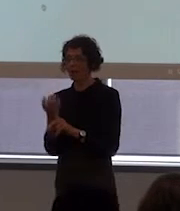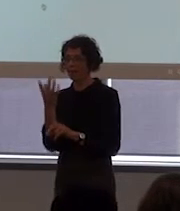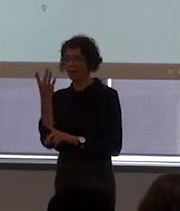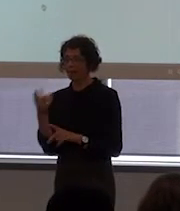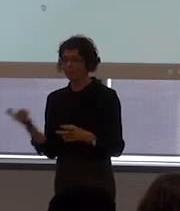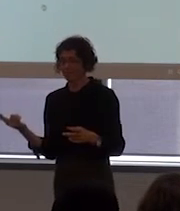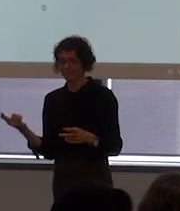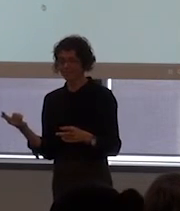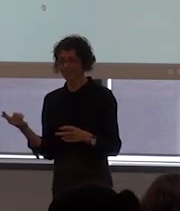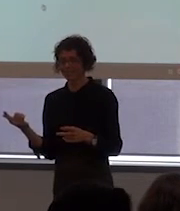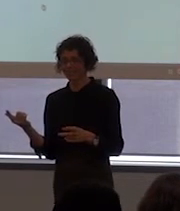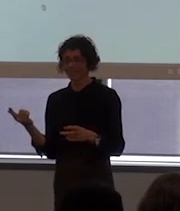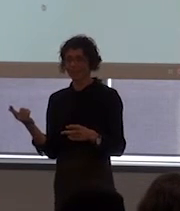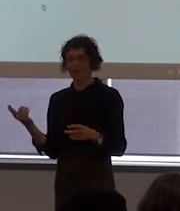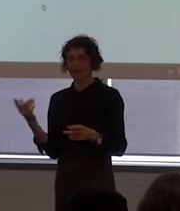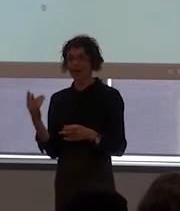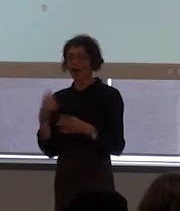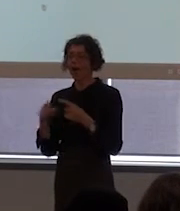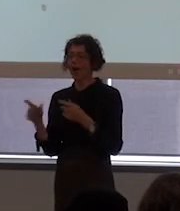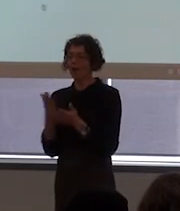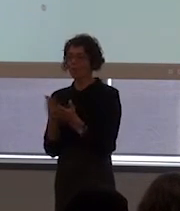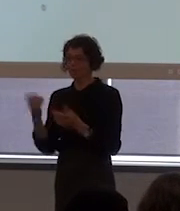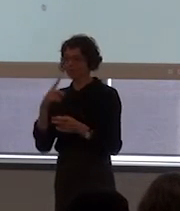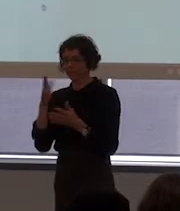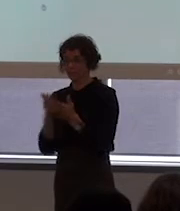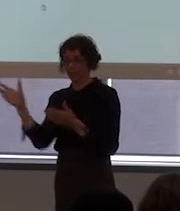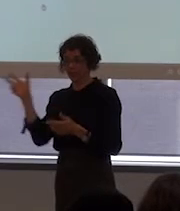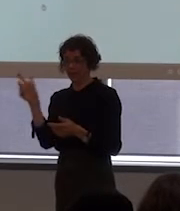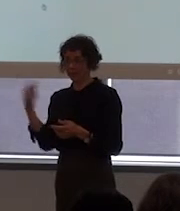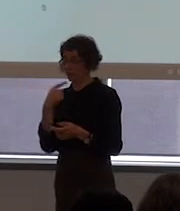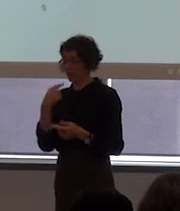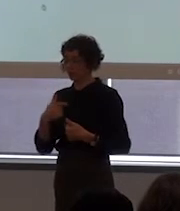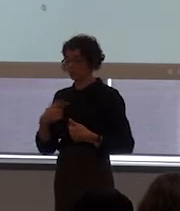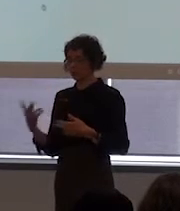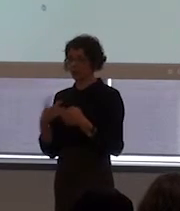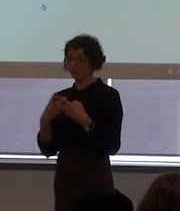I'm pretty sure that CAPTCHA told me to go fuck myself at this point.